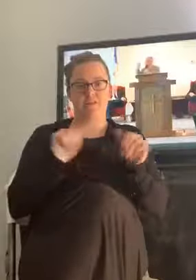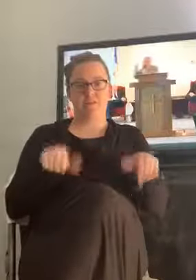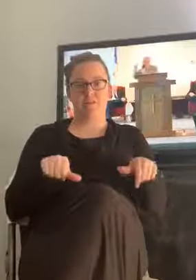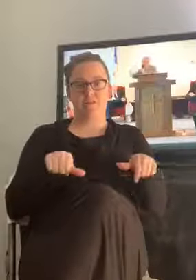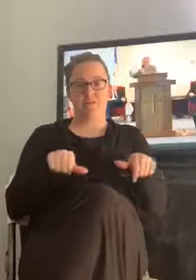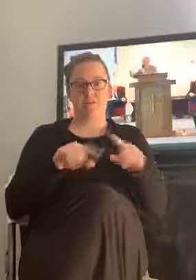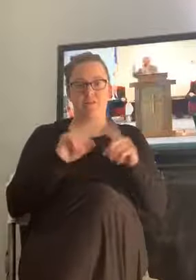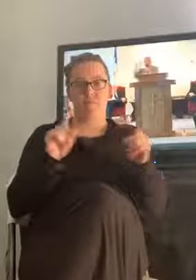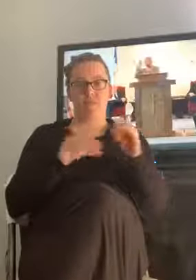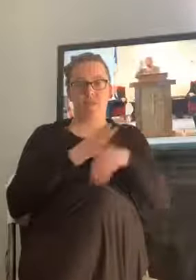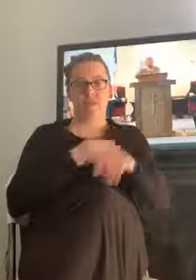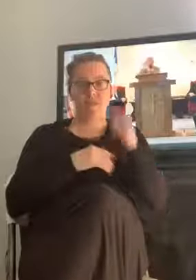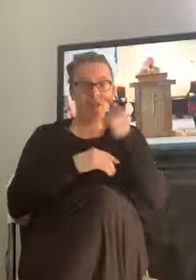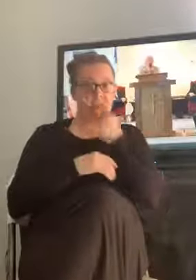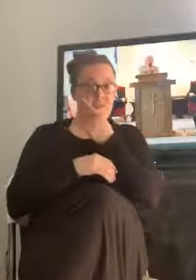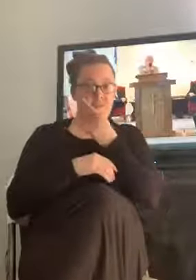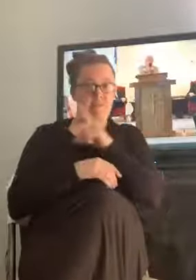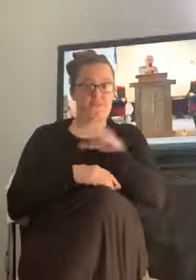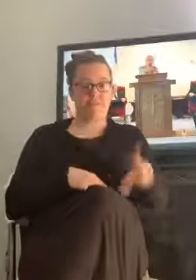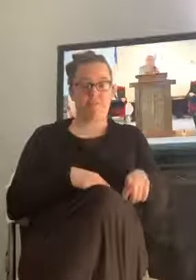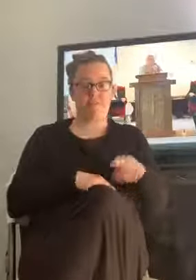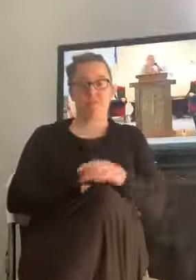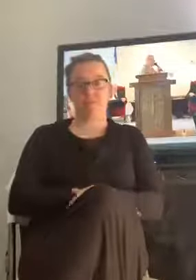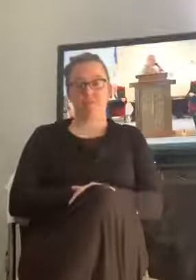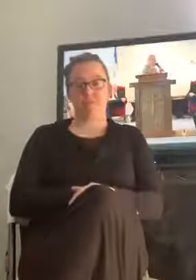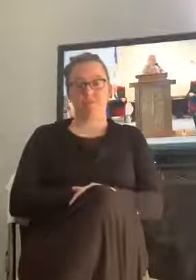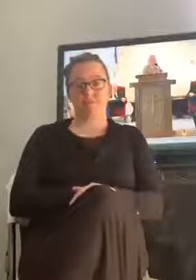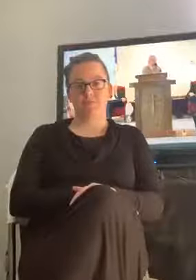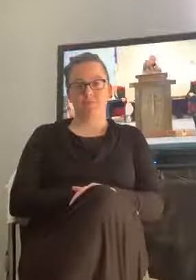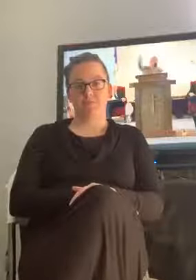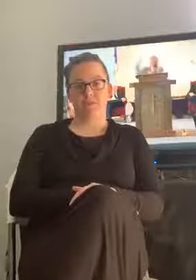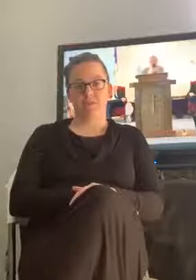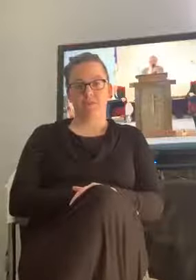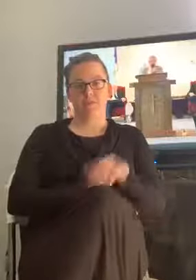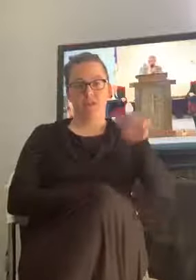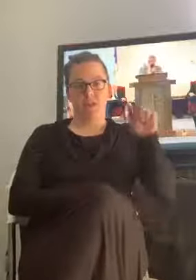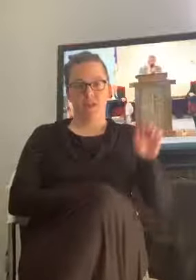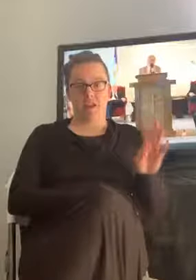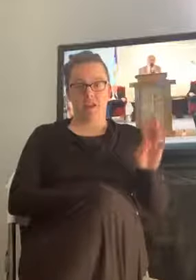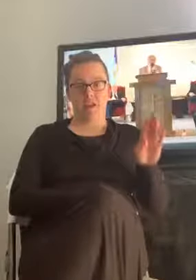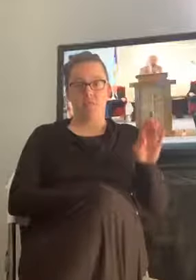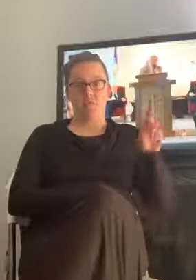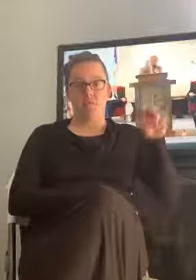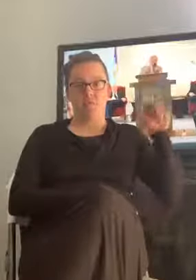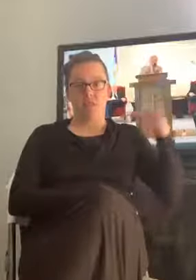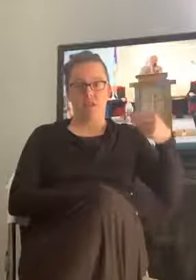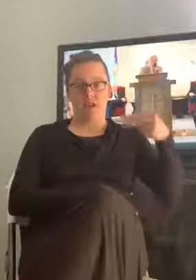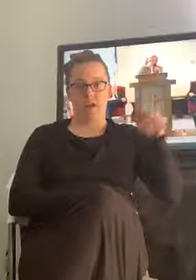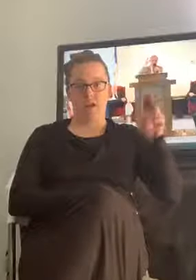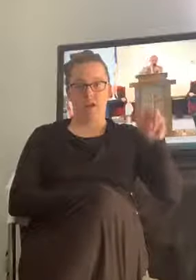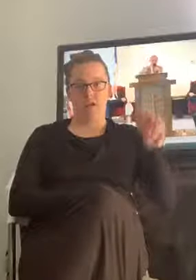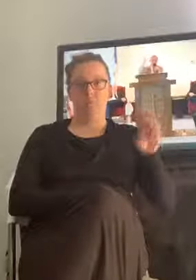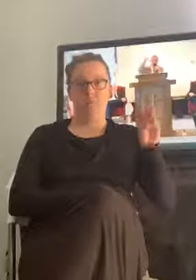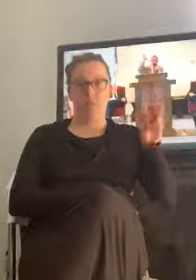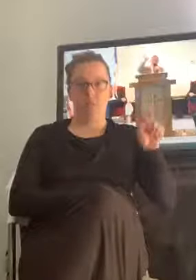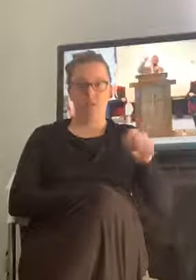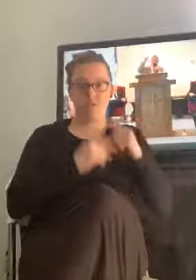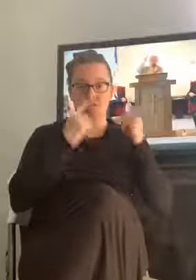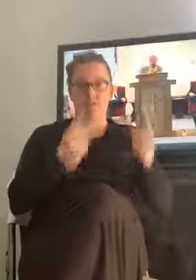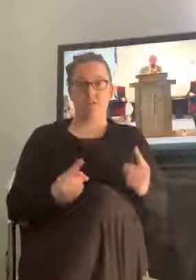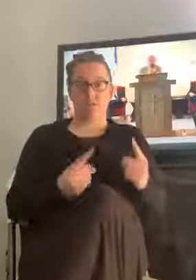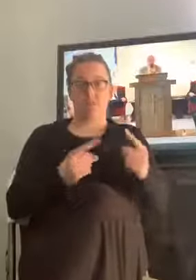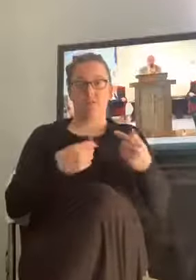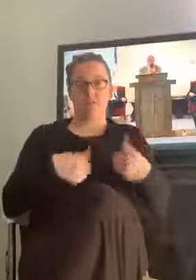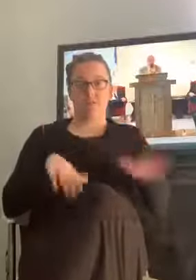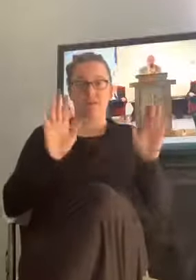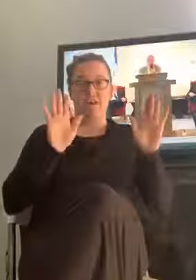eyes of the Lord, he knew that he was going to offer him. He had him on the altar. He had the knife drawn. He knew that Abraham was